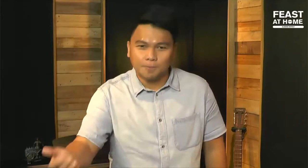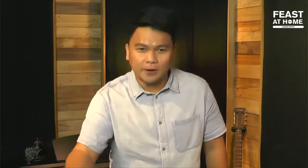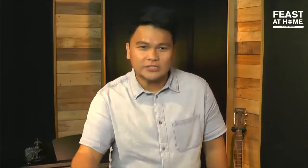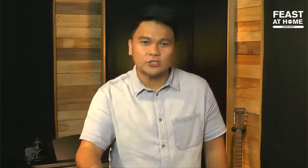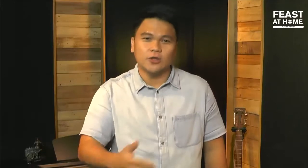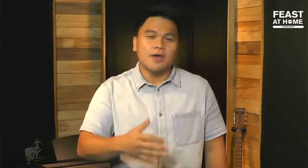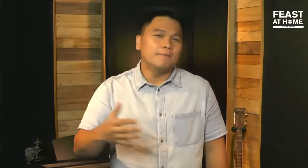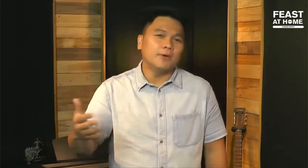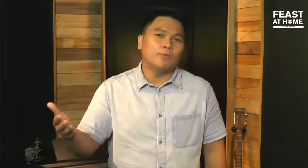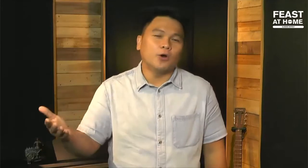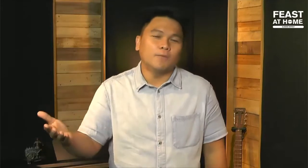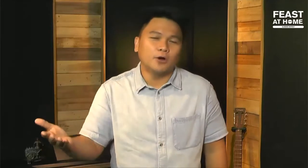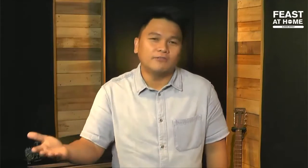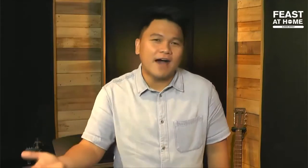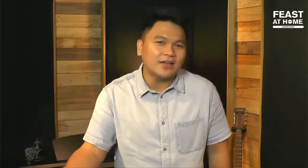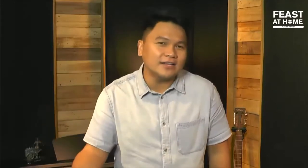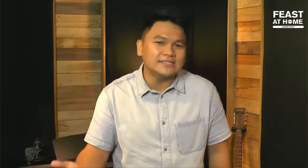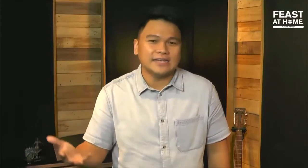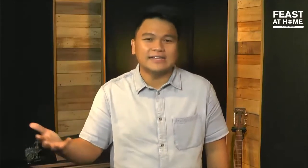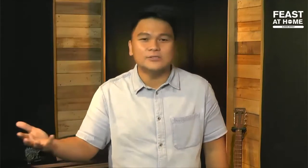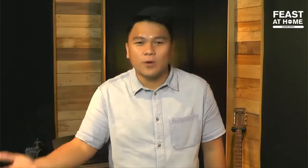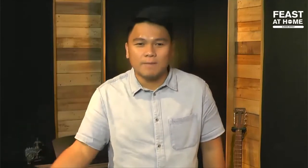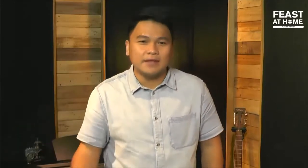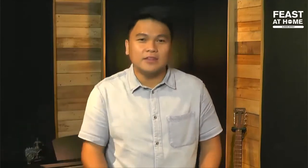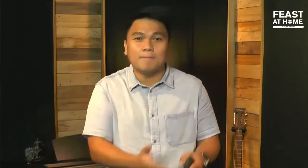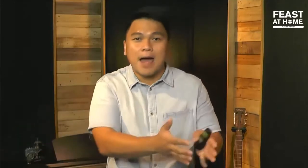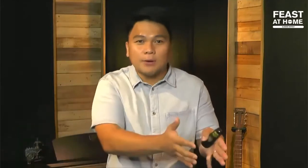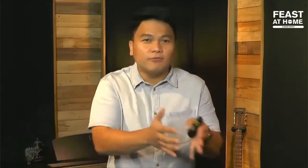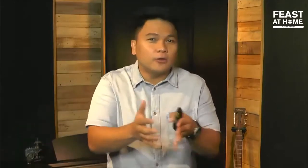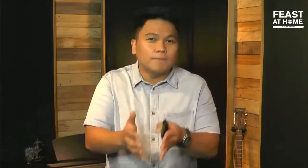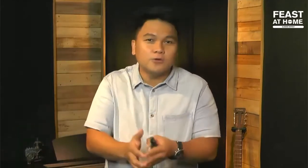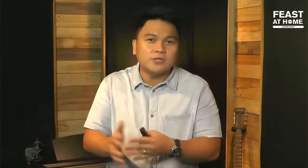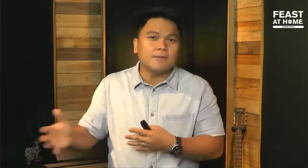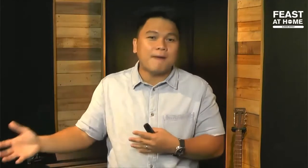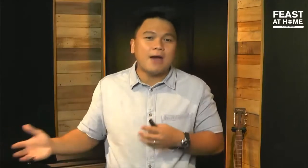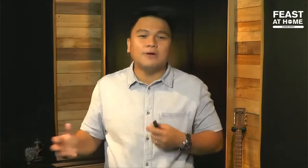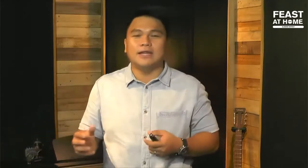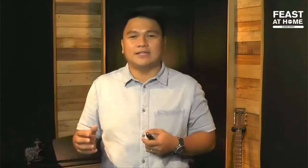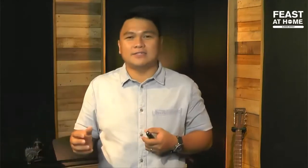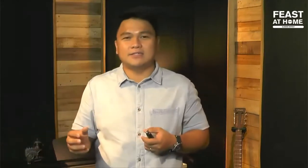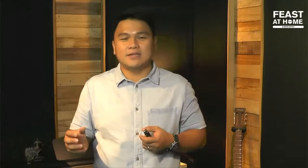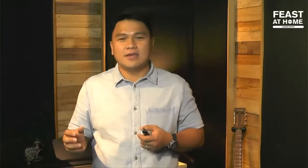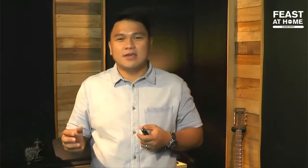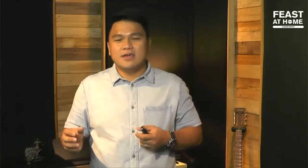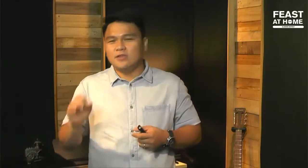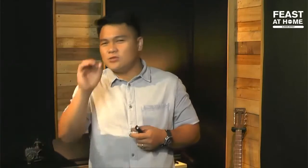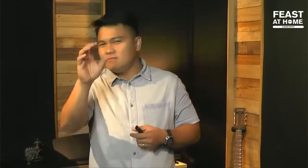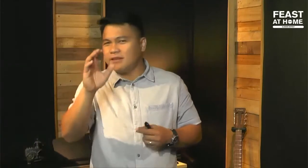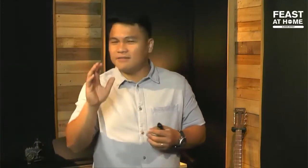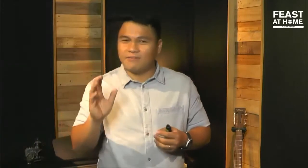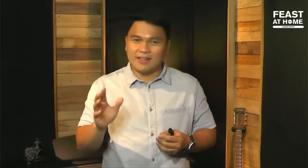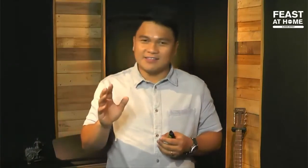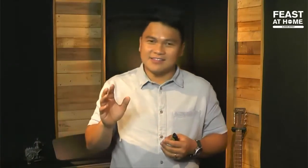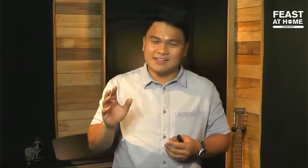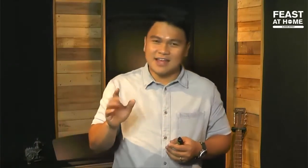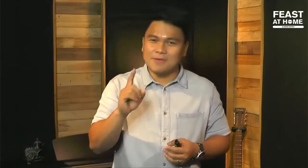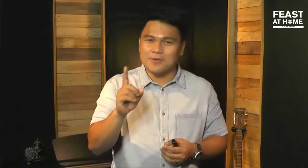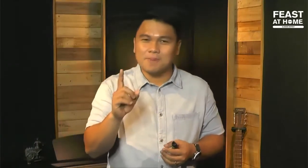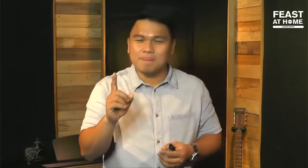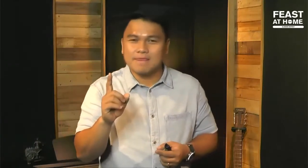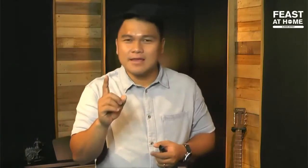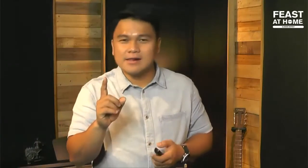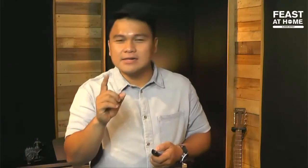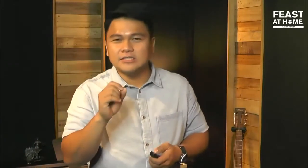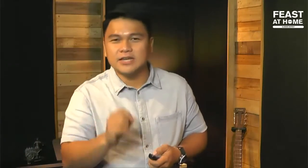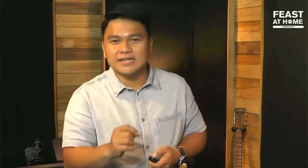more oppression, more violence against women, the powerful abusing the powerless. And you see, my dear friends, alam